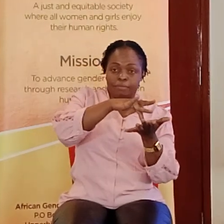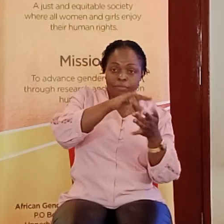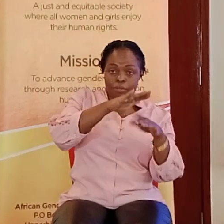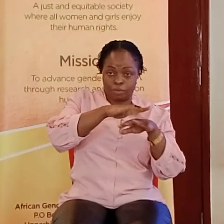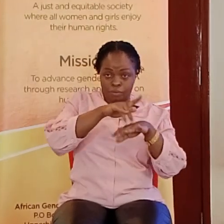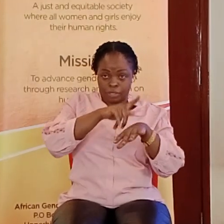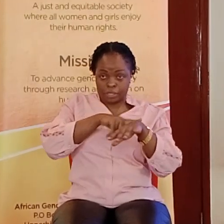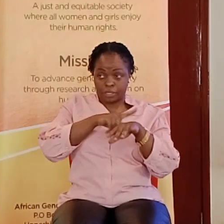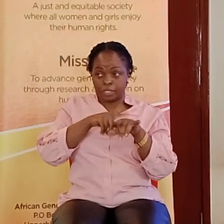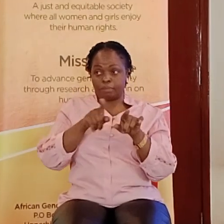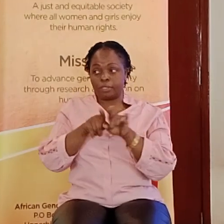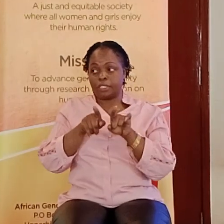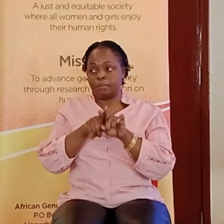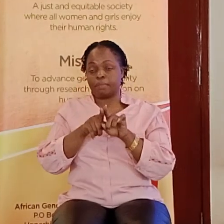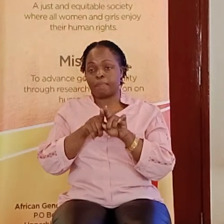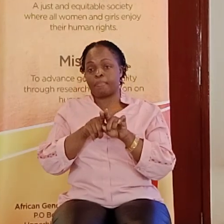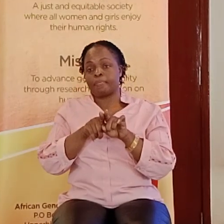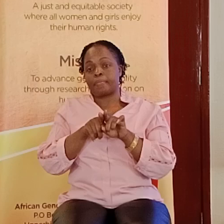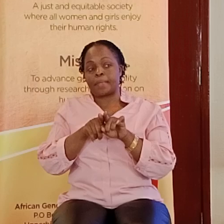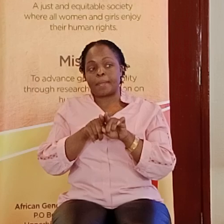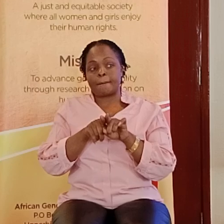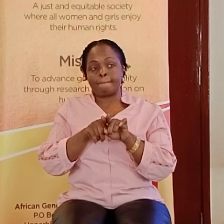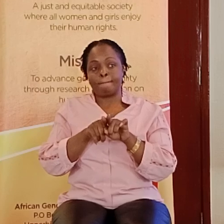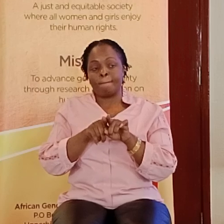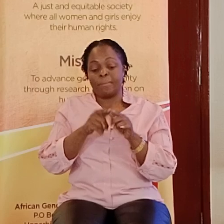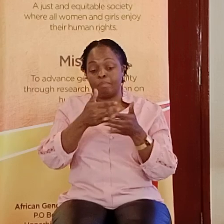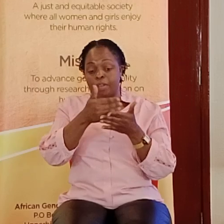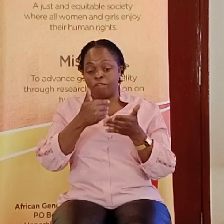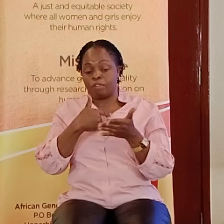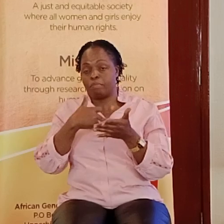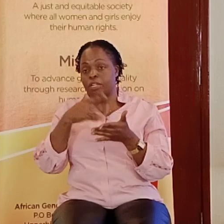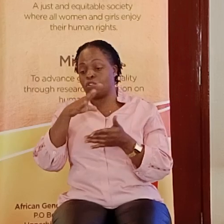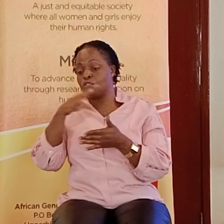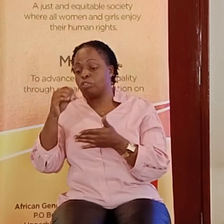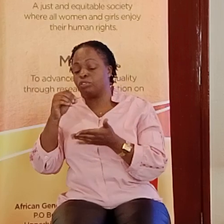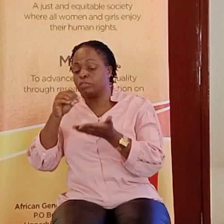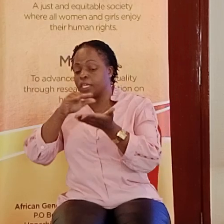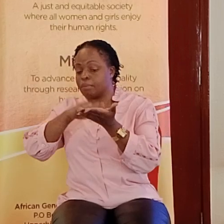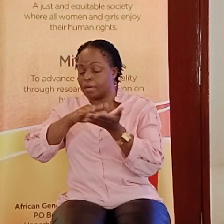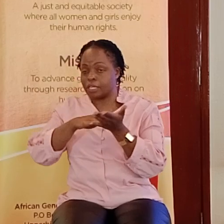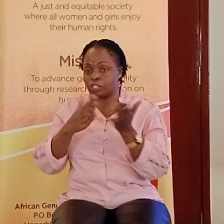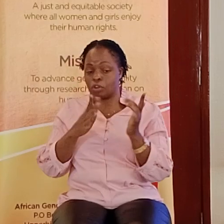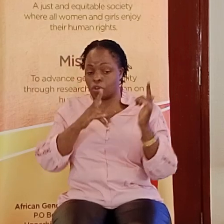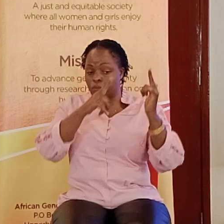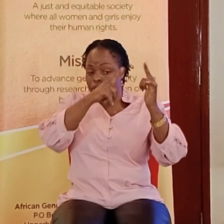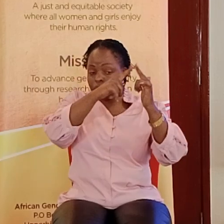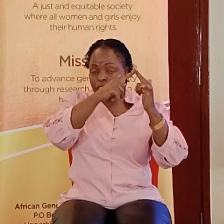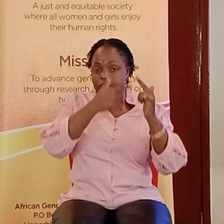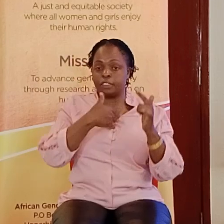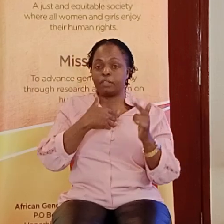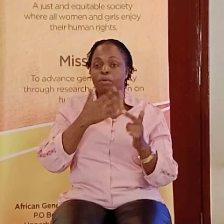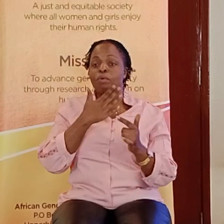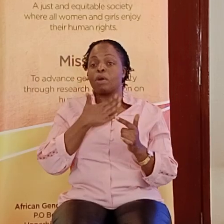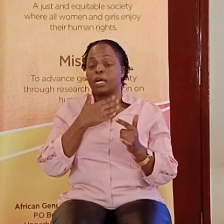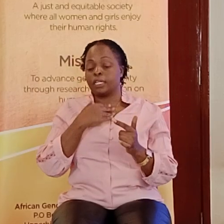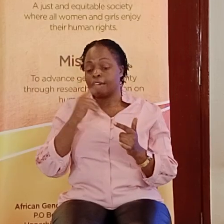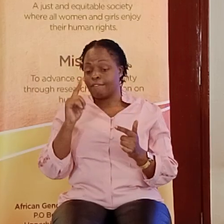And before I go to the remarks or the objectives, I wanted to first just focus on